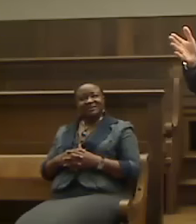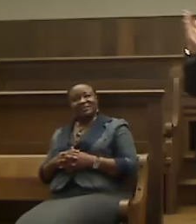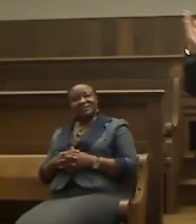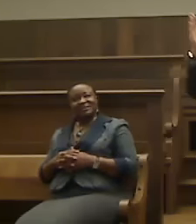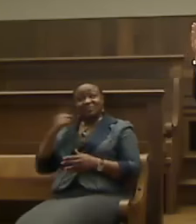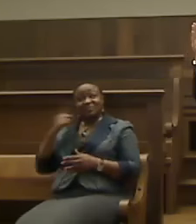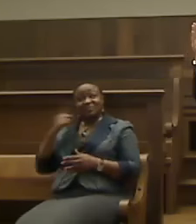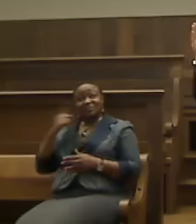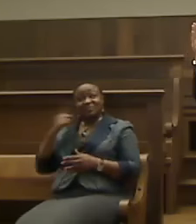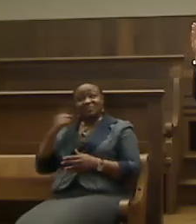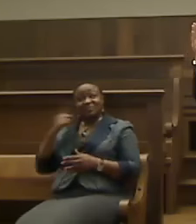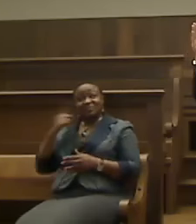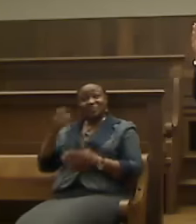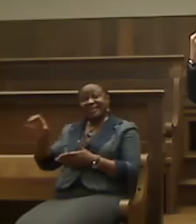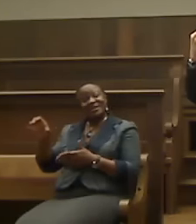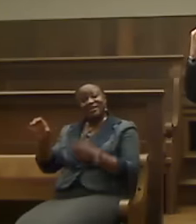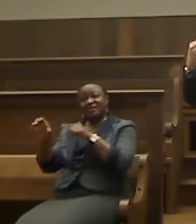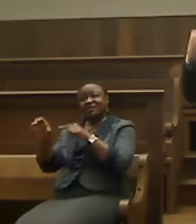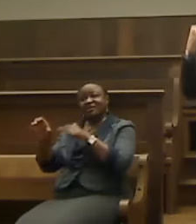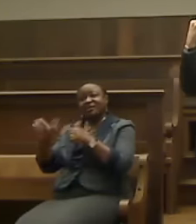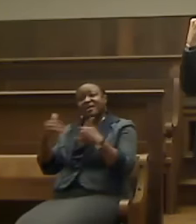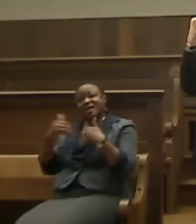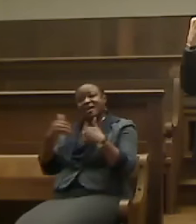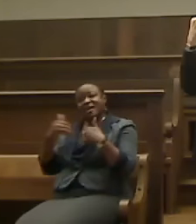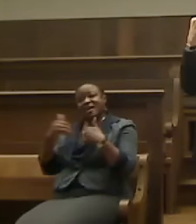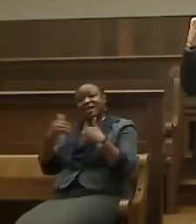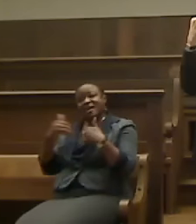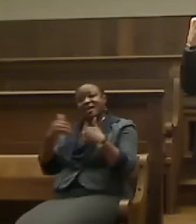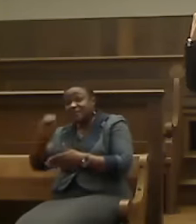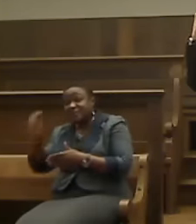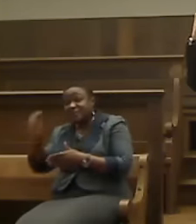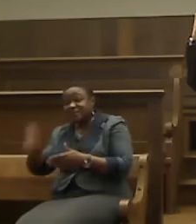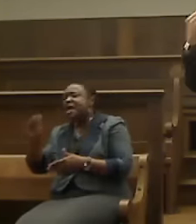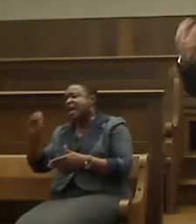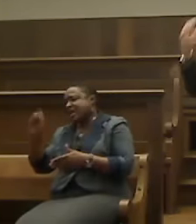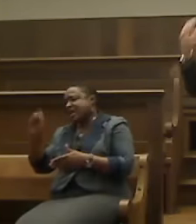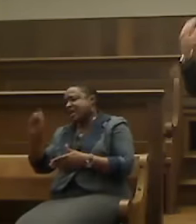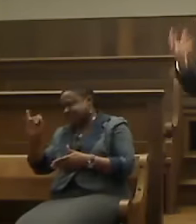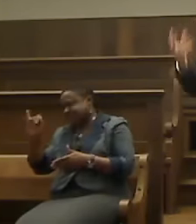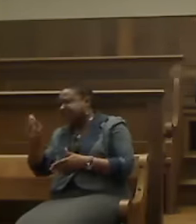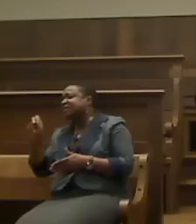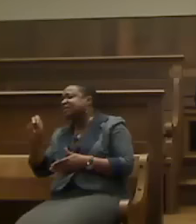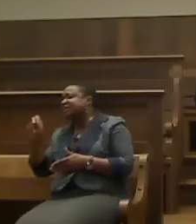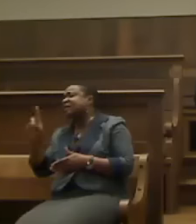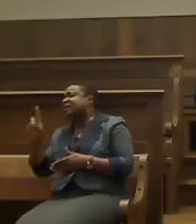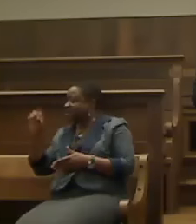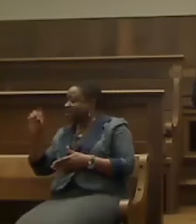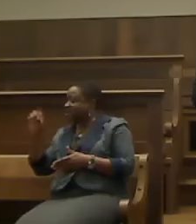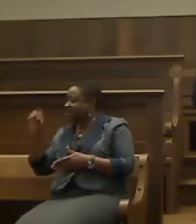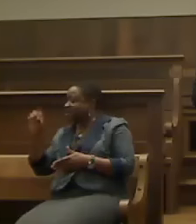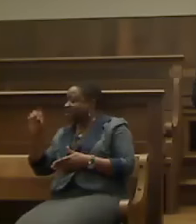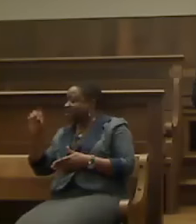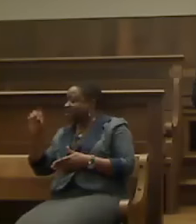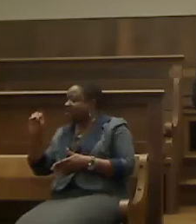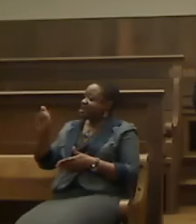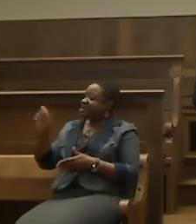buy organic has a certain percentage higher antioxidants, a certain percentage higher vitamins and minerals. It has much